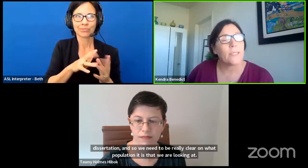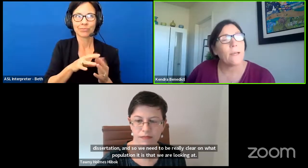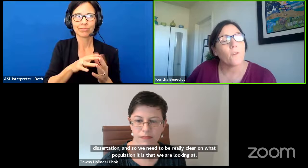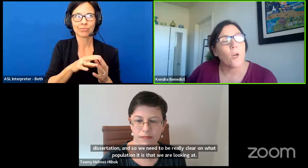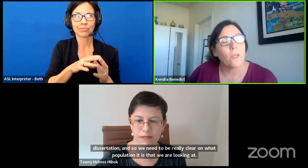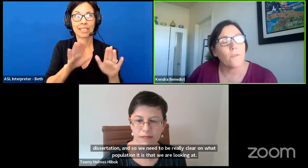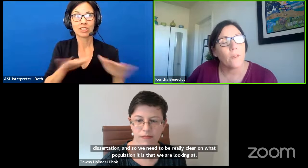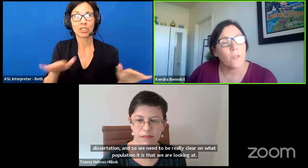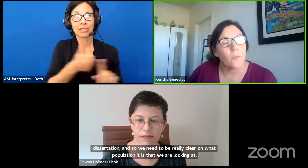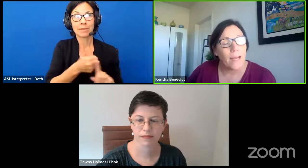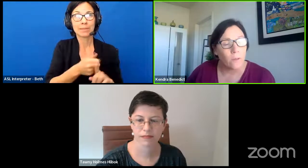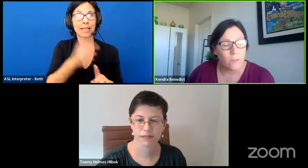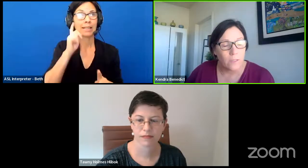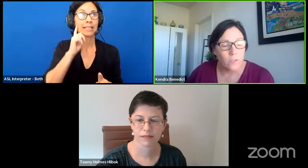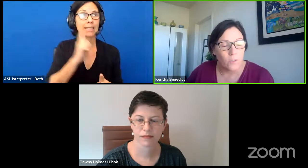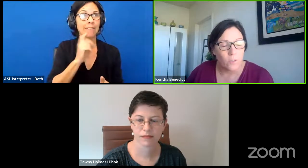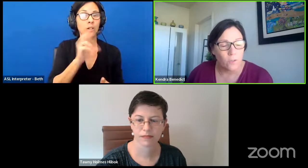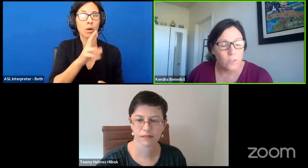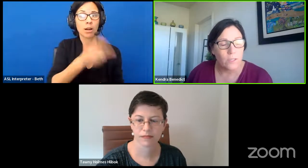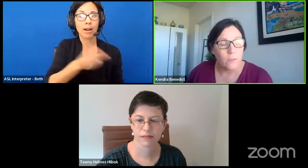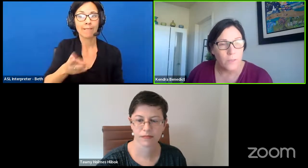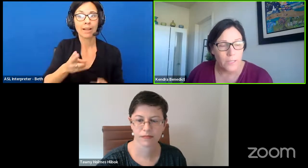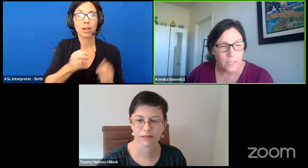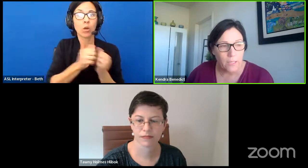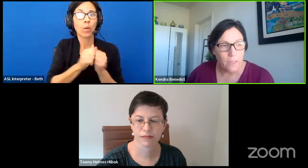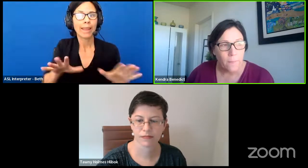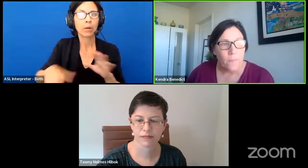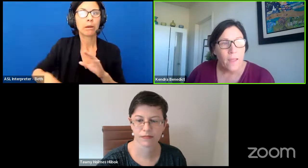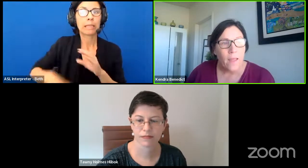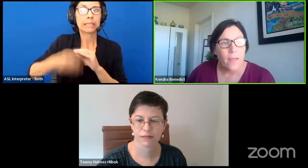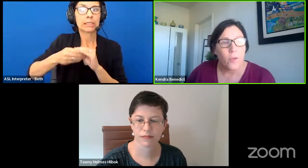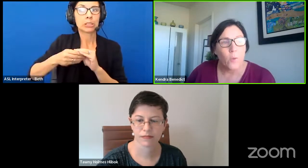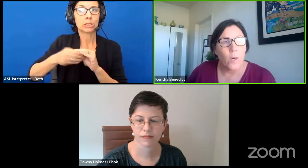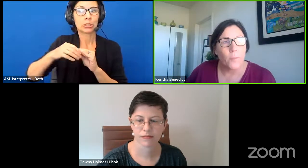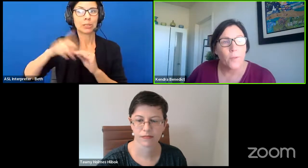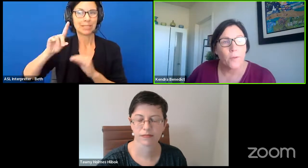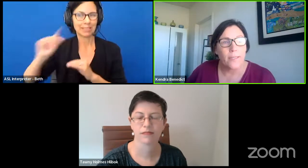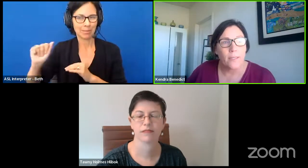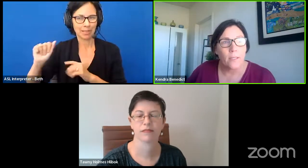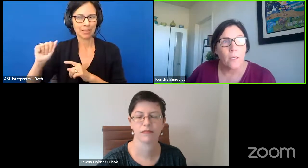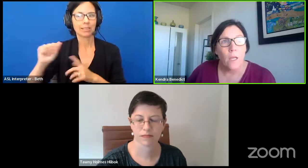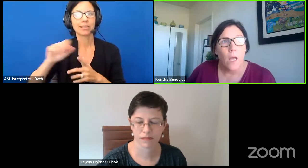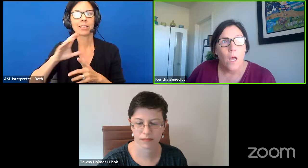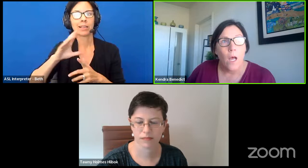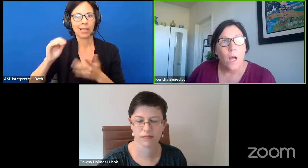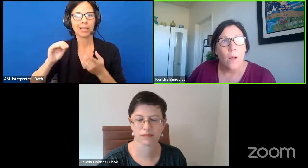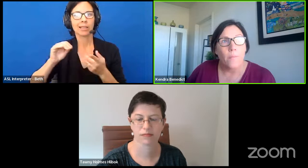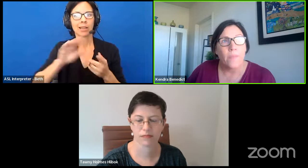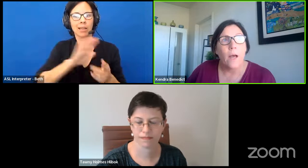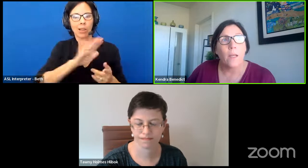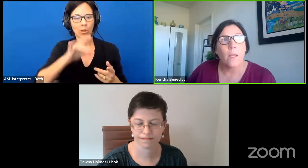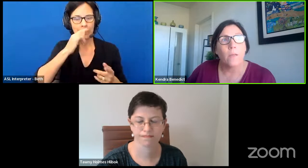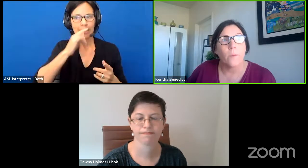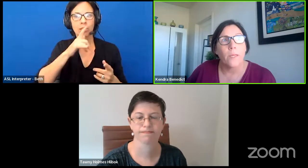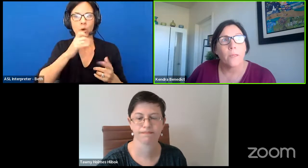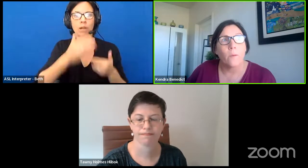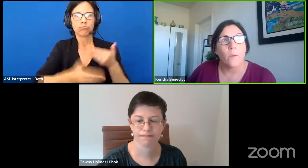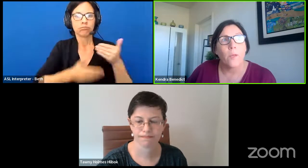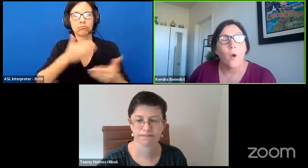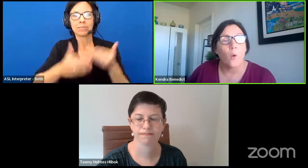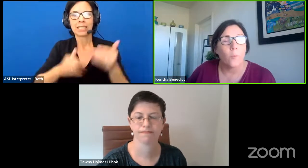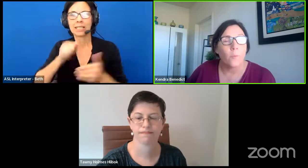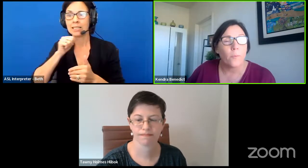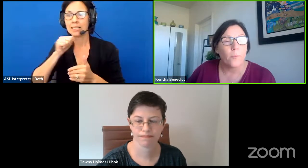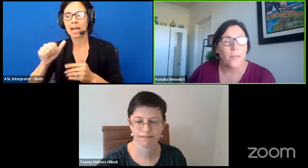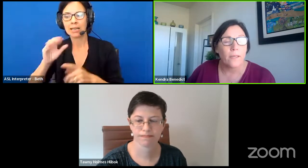children who are deaf or hard of hearing without additional disabilities and who are progressing not at a rate that we